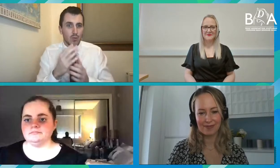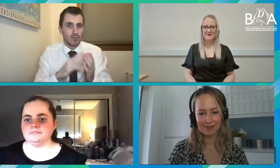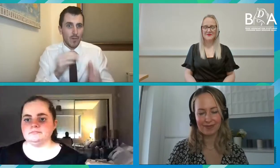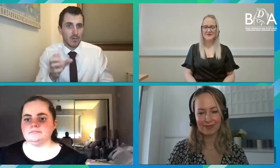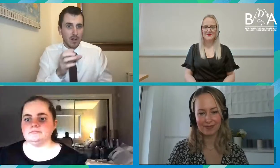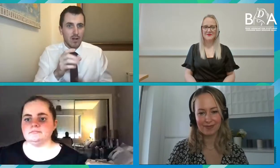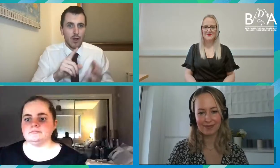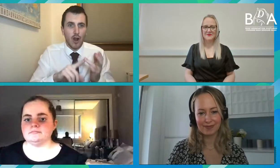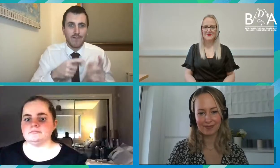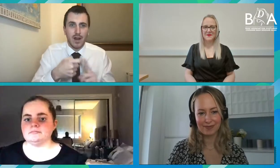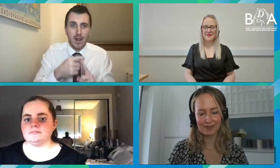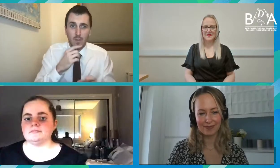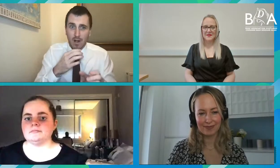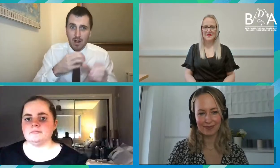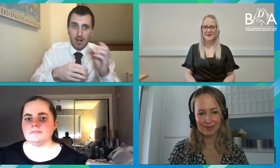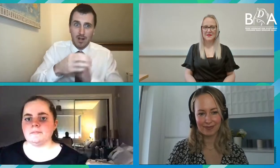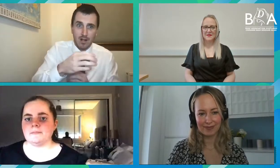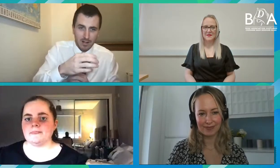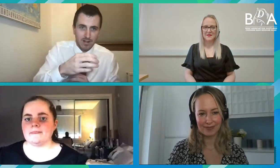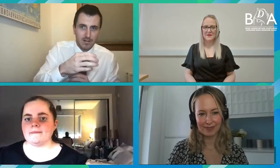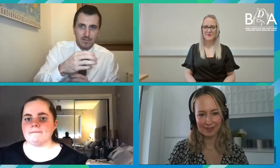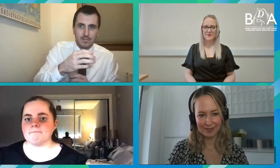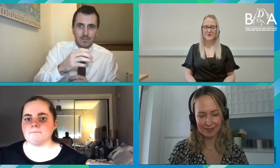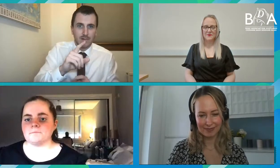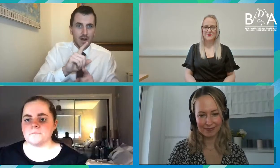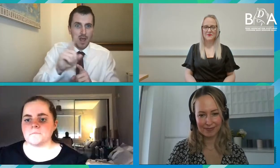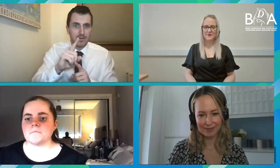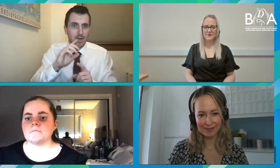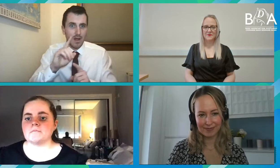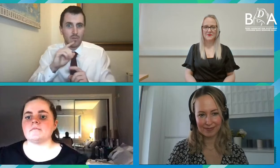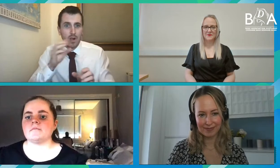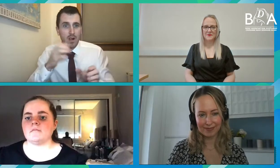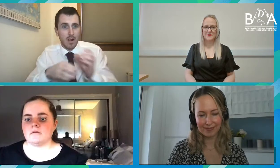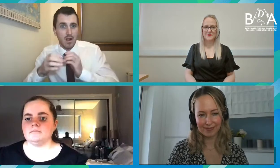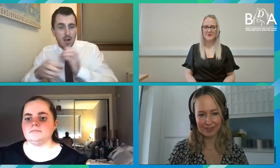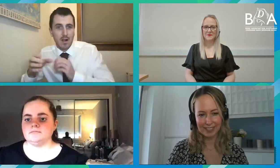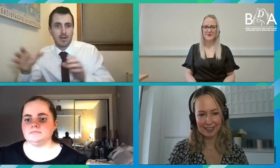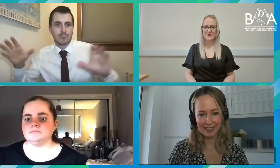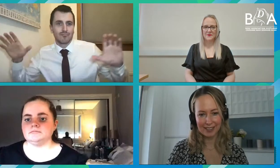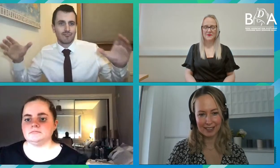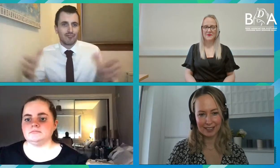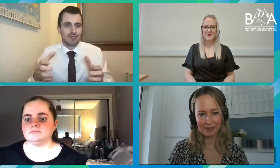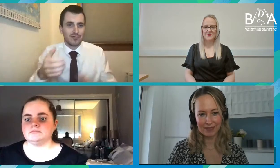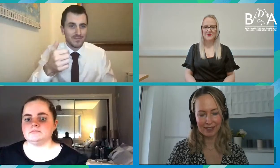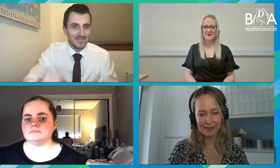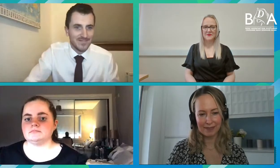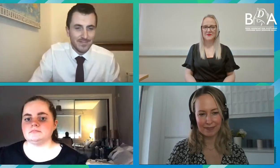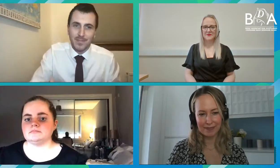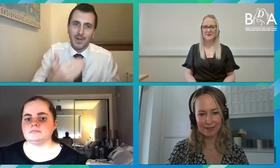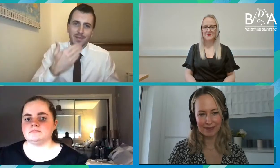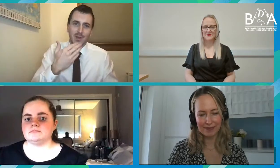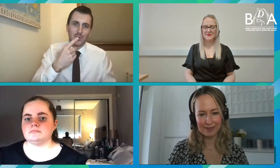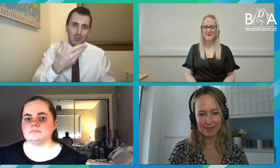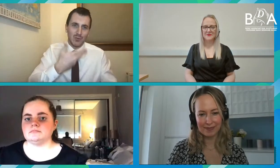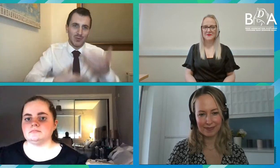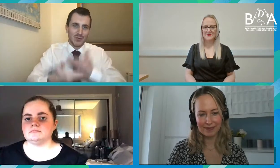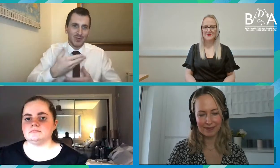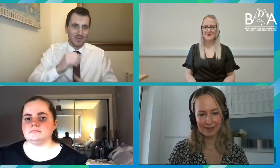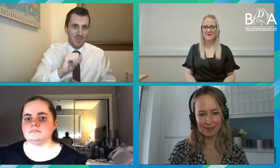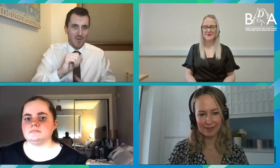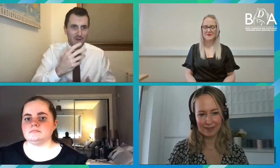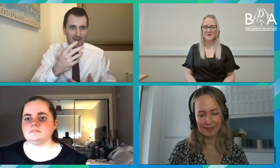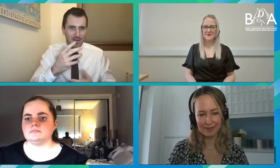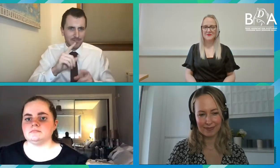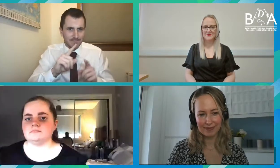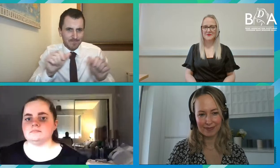of us. What we'll do now is bring in our next deaf role model, Oliver Kerr. And then towards the end,